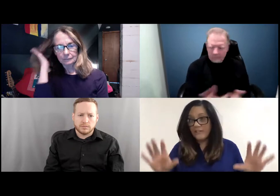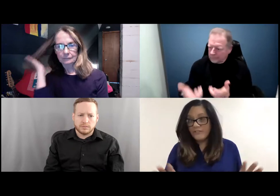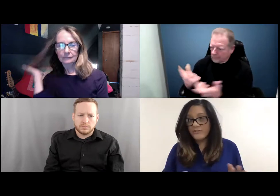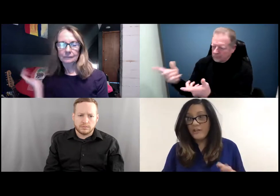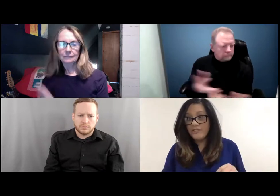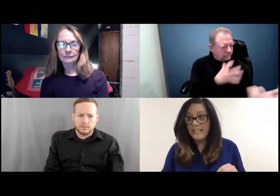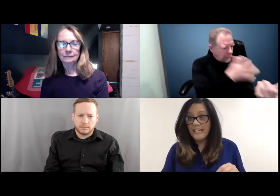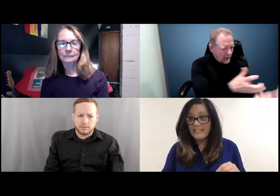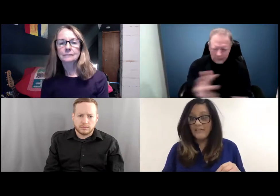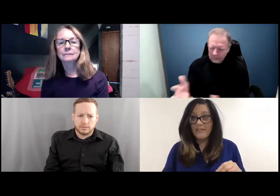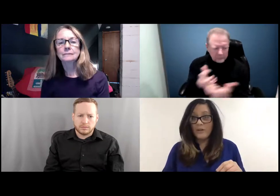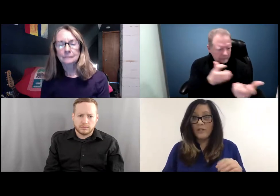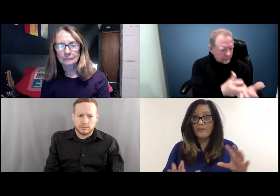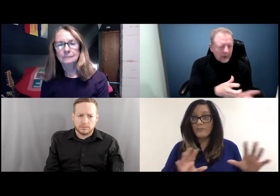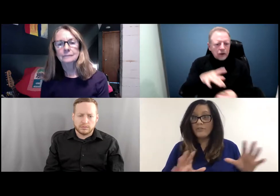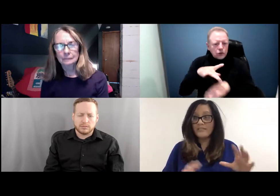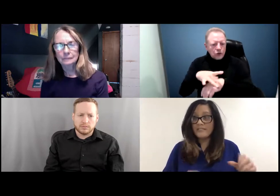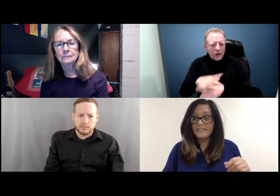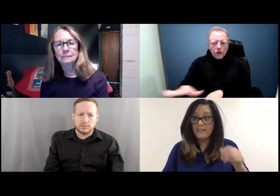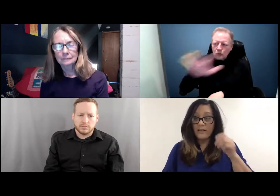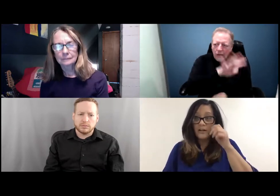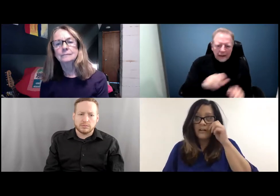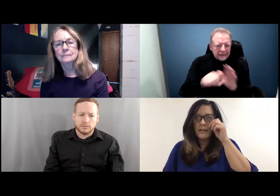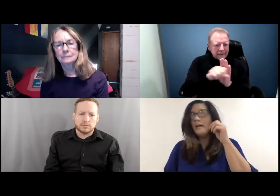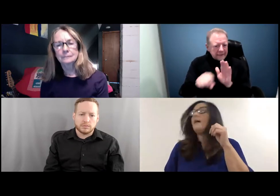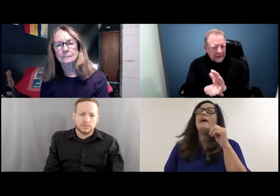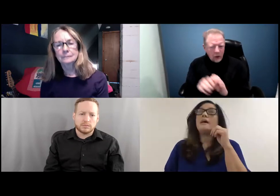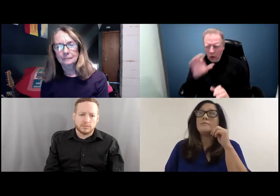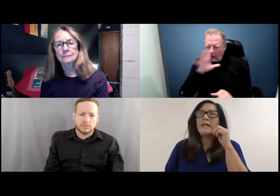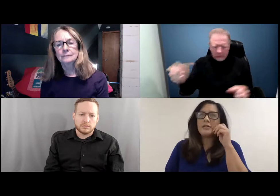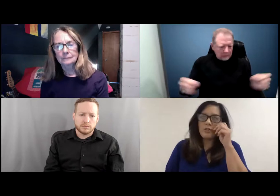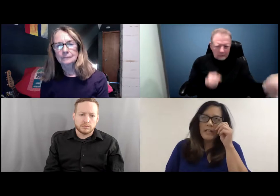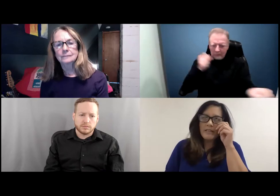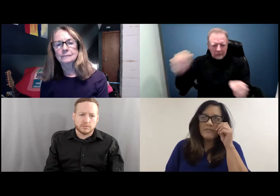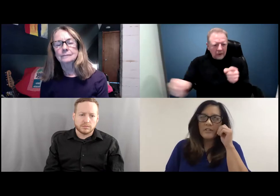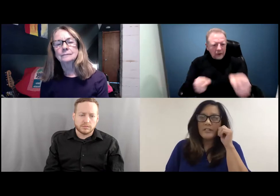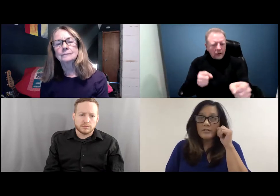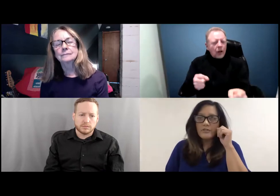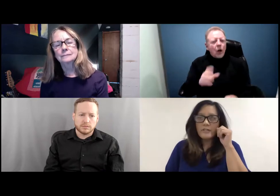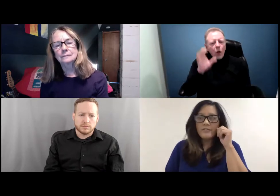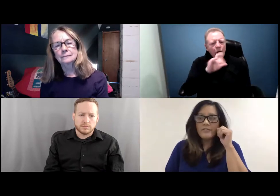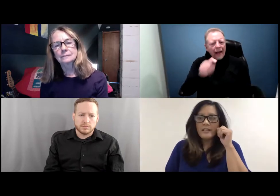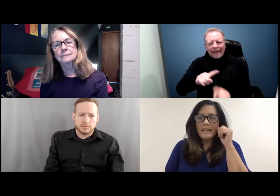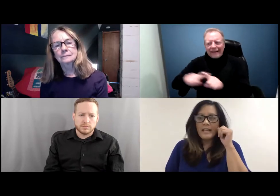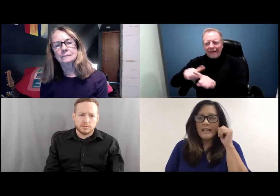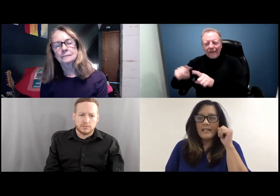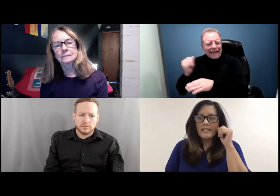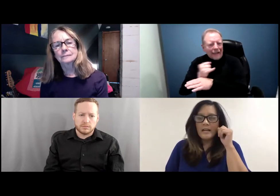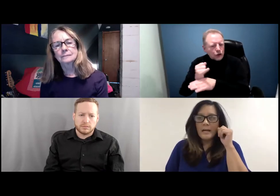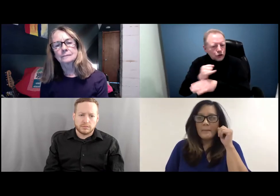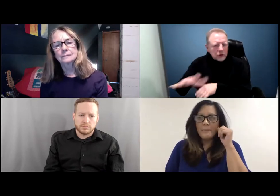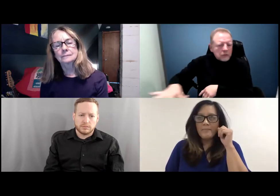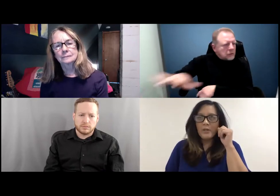geographic areas around the state, identifying where interpreters exist there, taking a look at the different industries